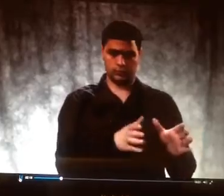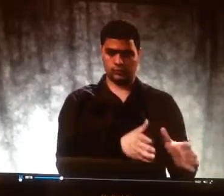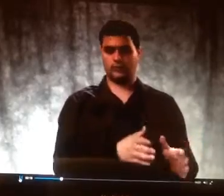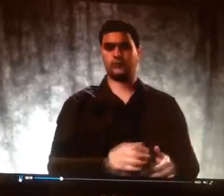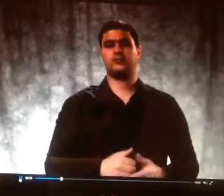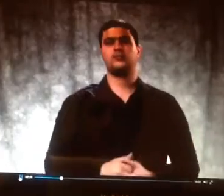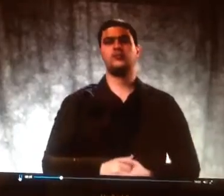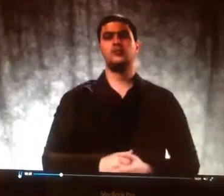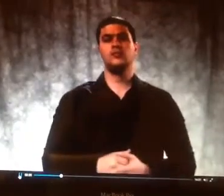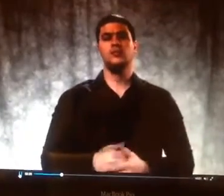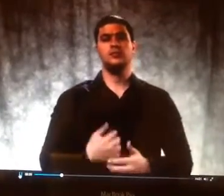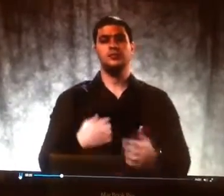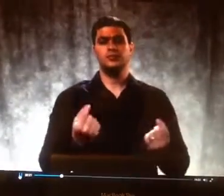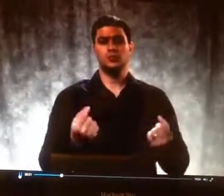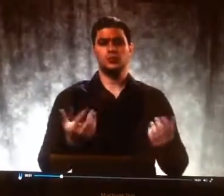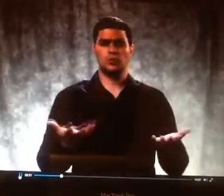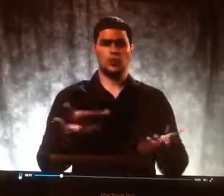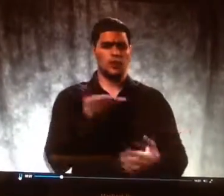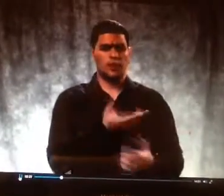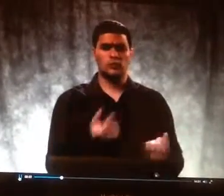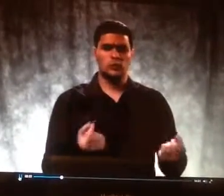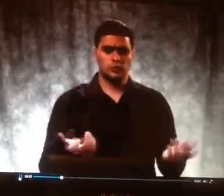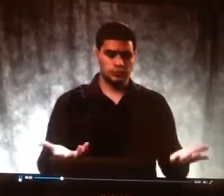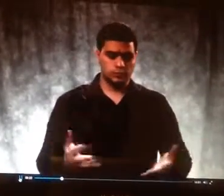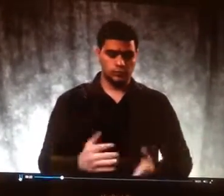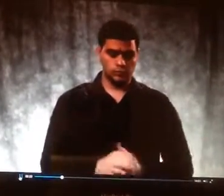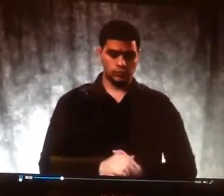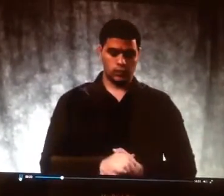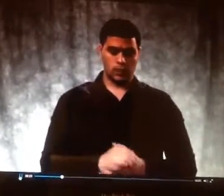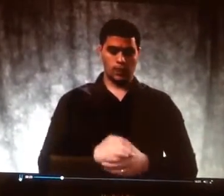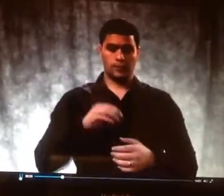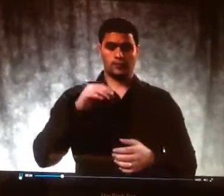and machinery. That was my area that I worked in, that I was involved in.